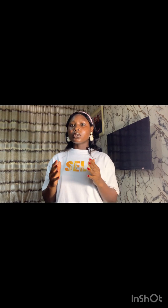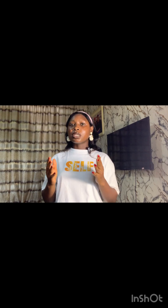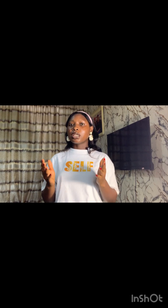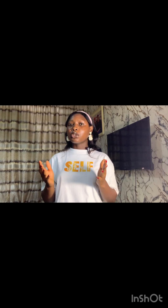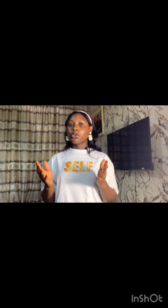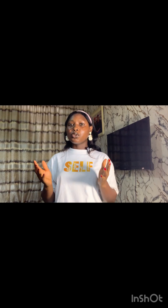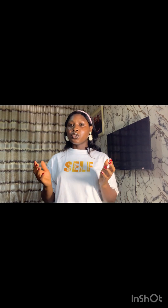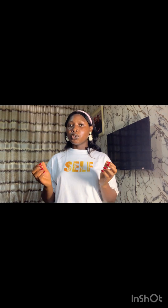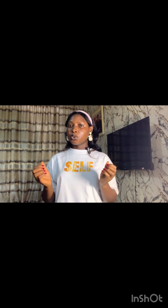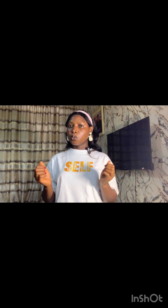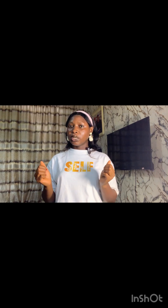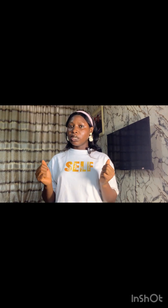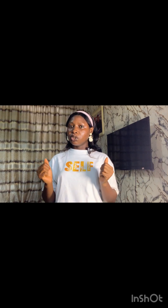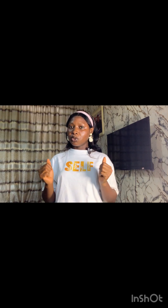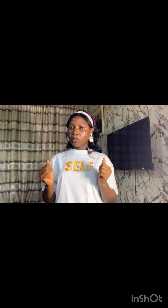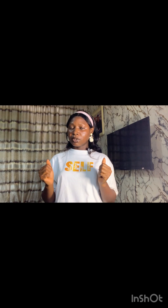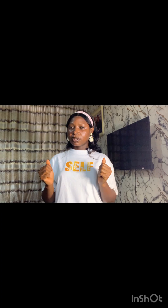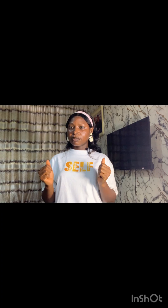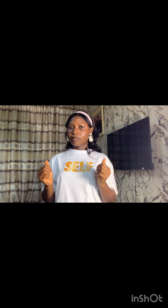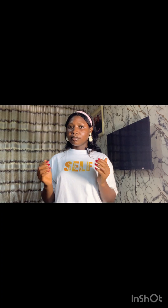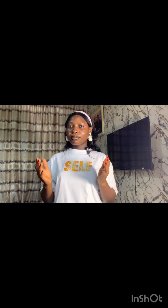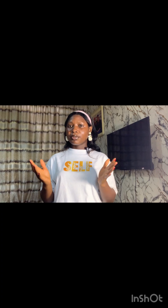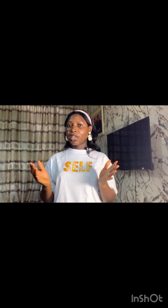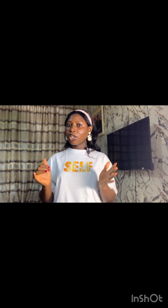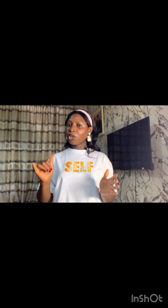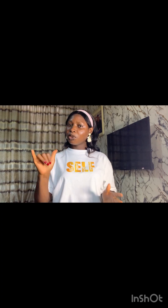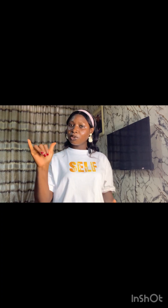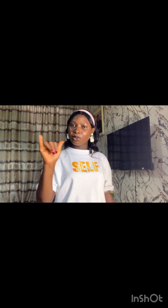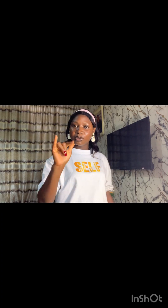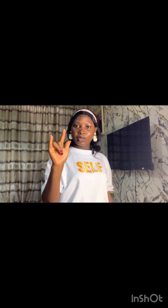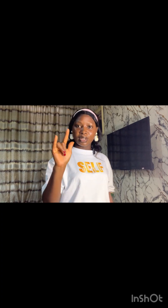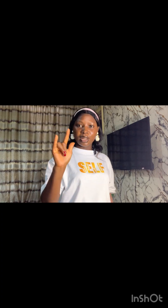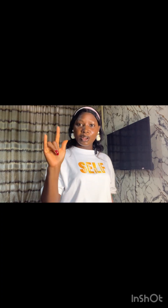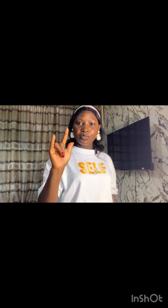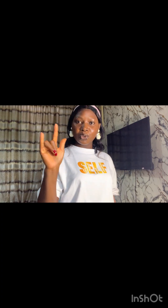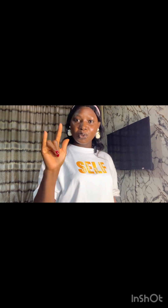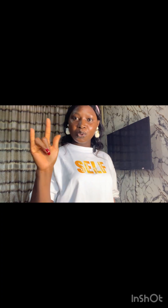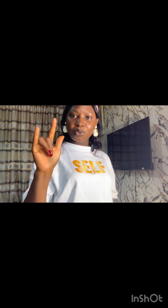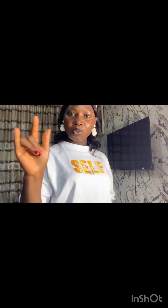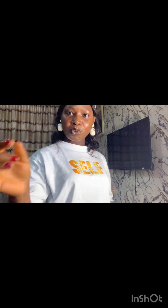get new videos when it drops. Thank you. Love you.